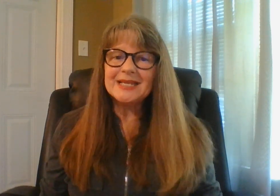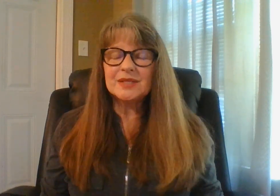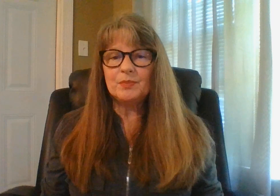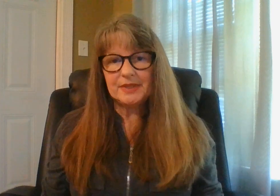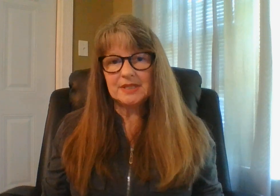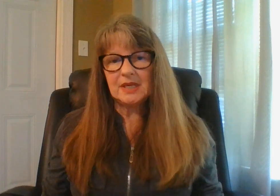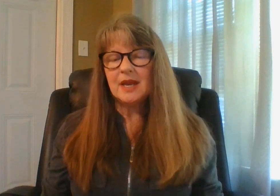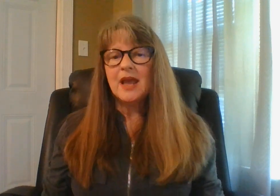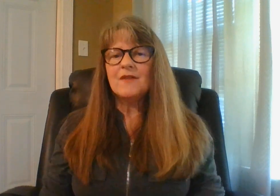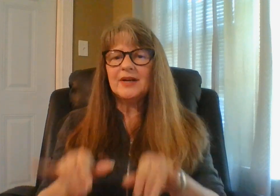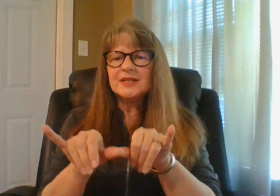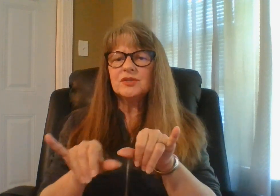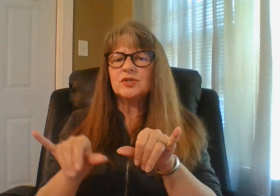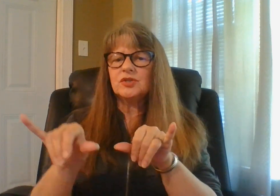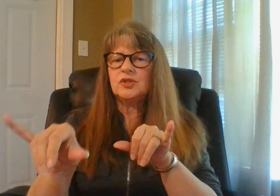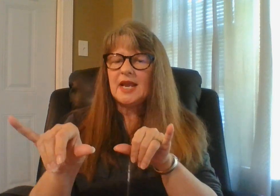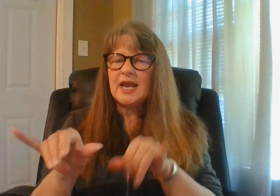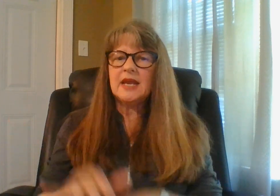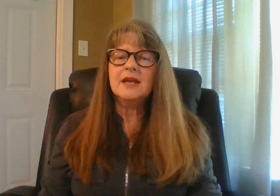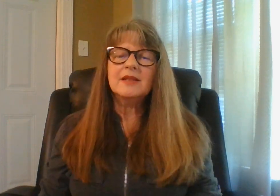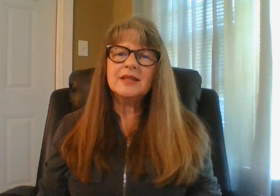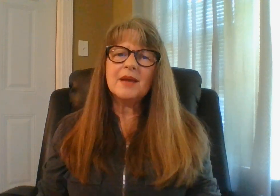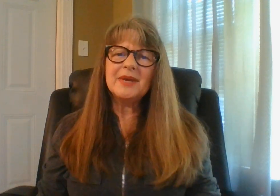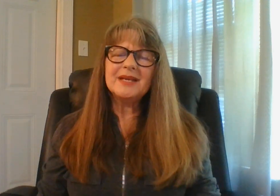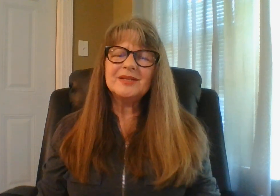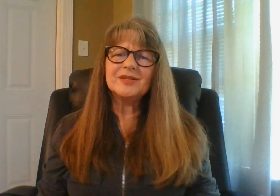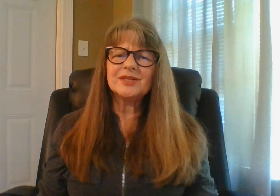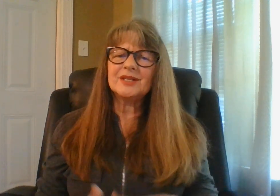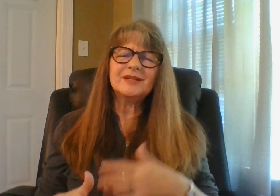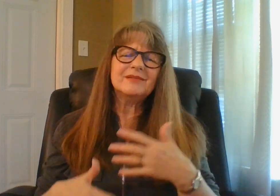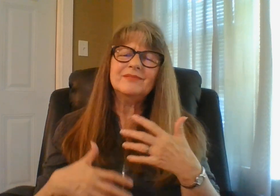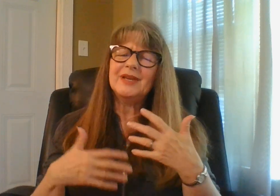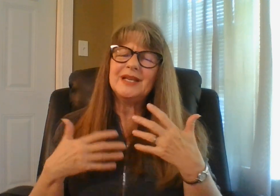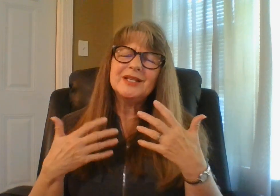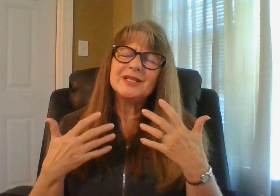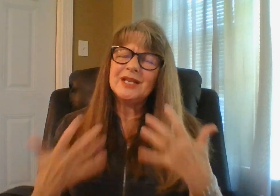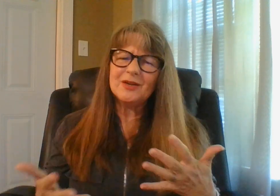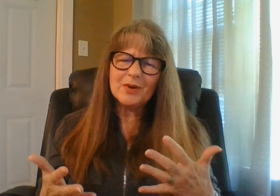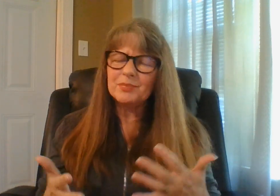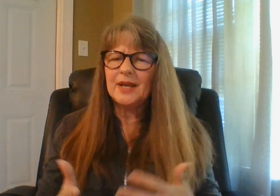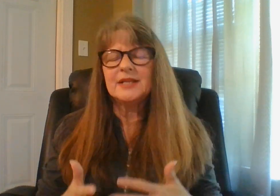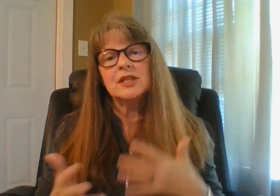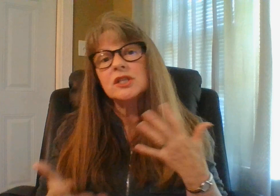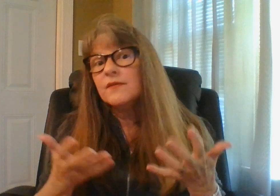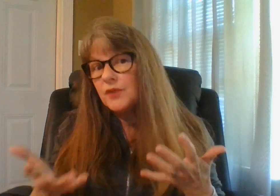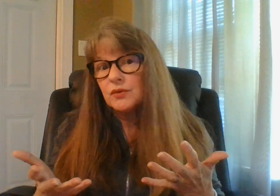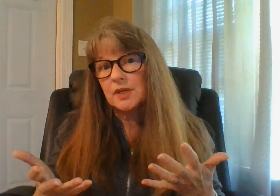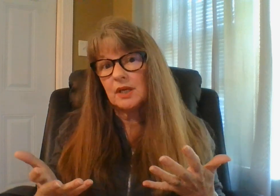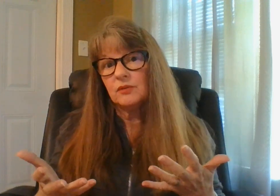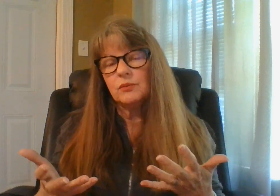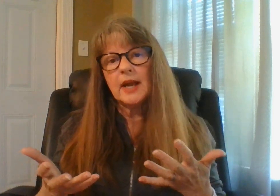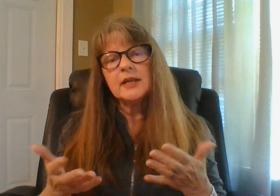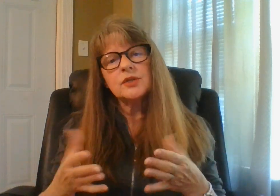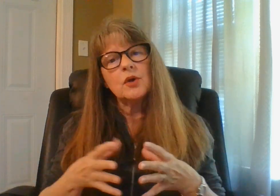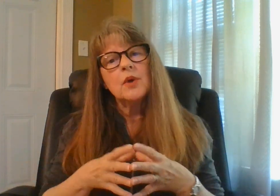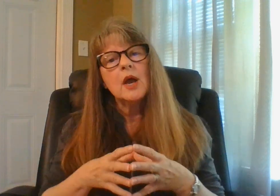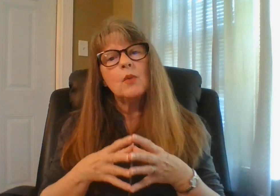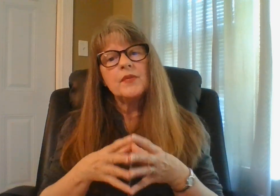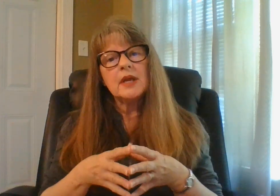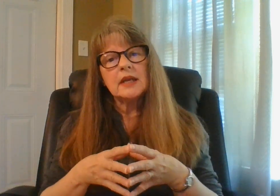stays busy, if I did stay, then that means that he's sitting in one place. It's confusing, right? So one thing I